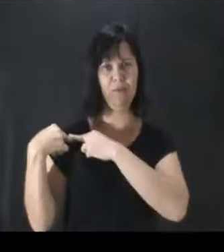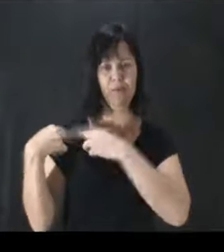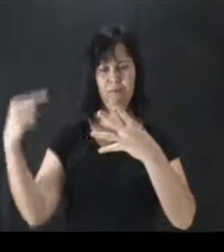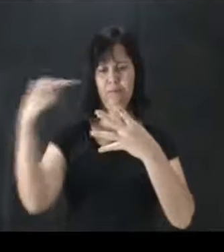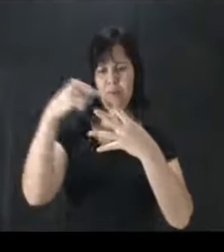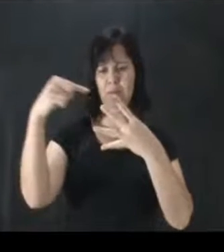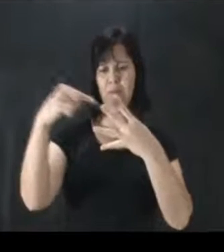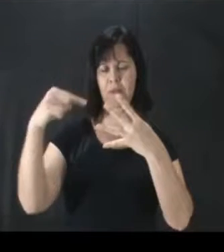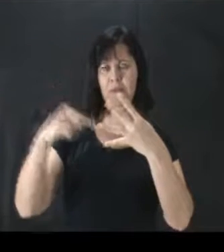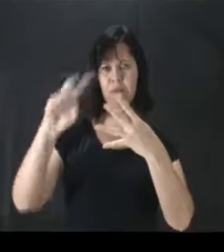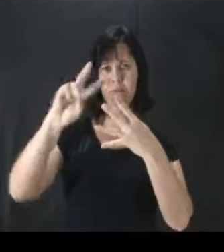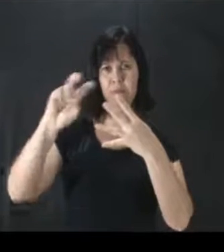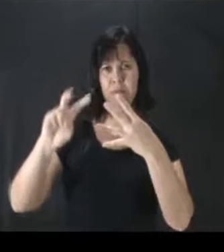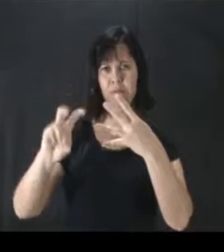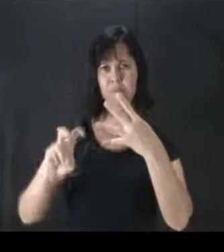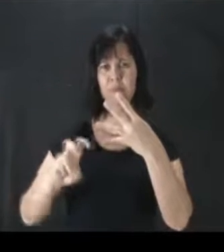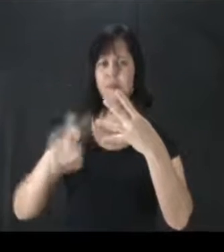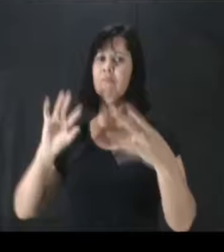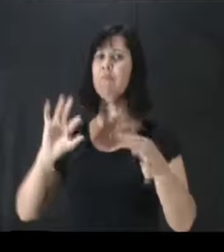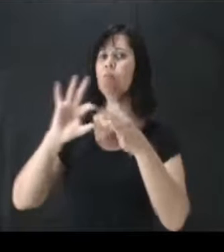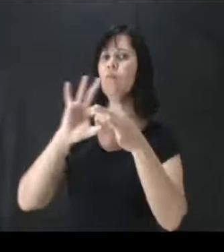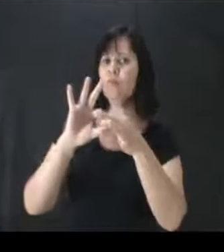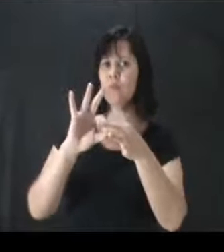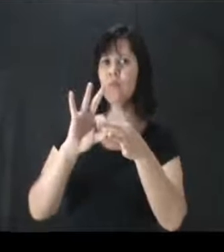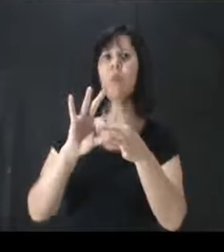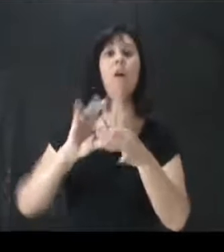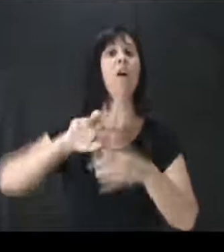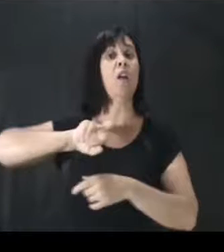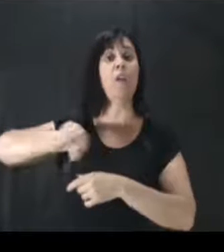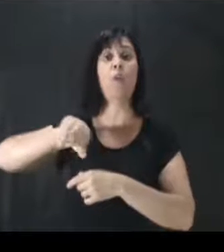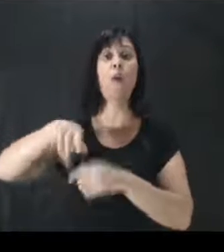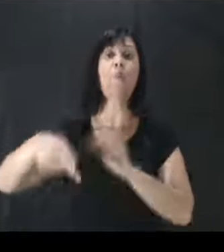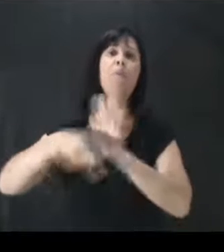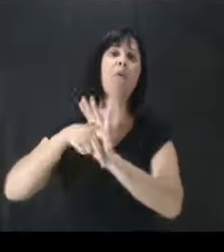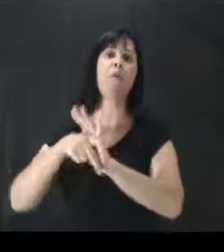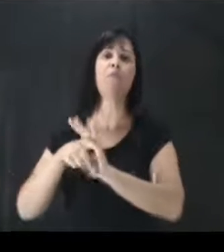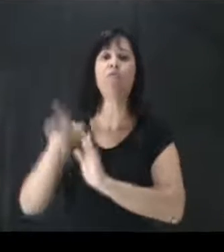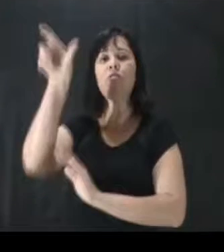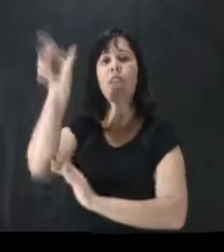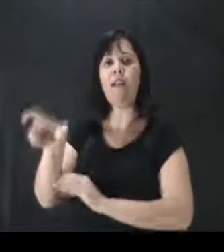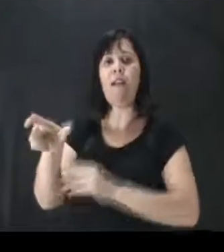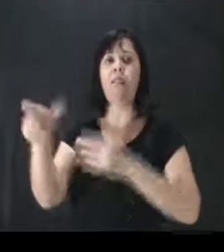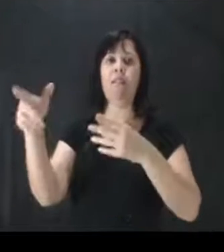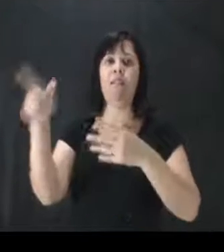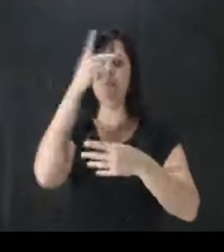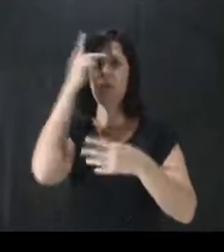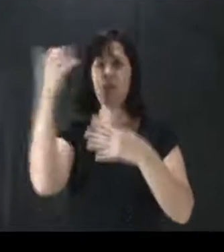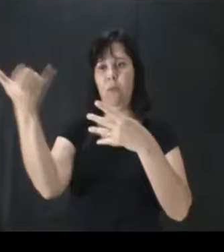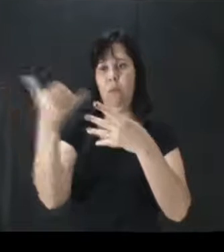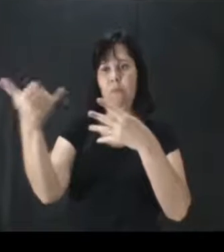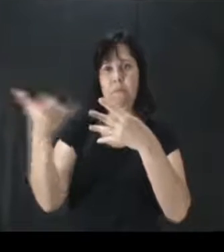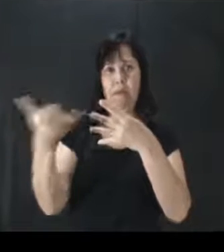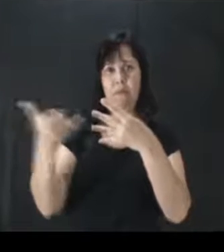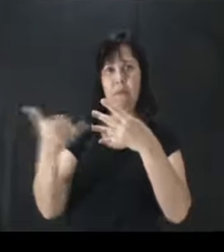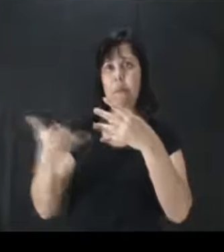and responsibility. These subtitles are intertwined. They are not exclusive to each of